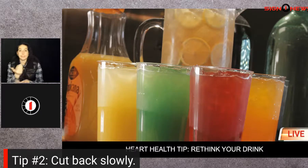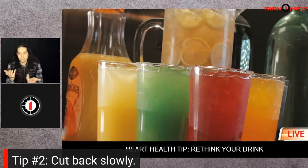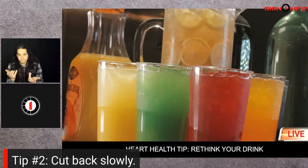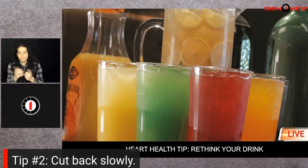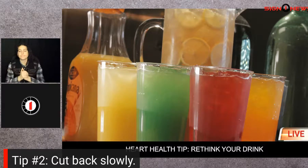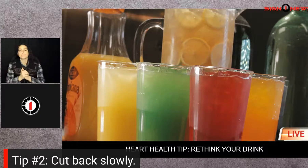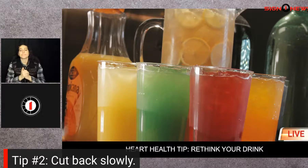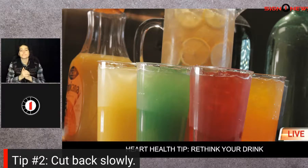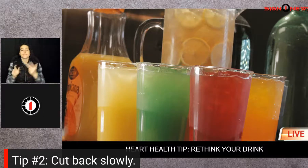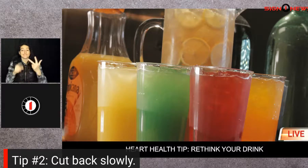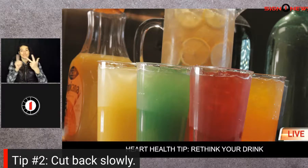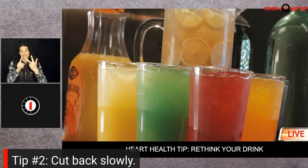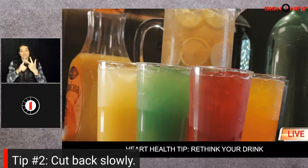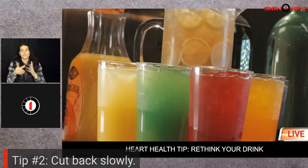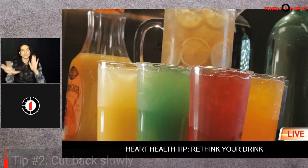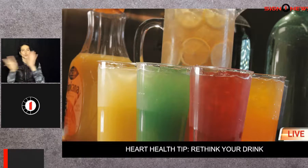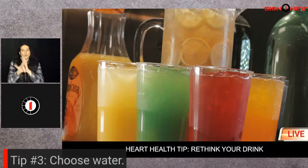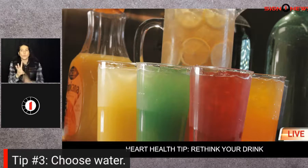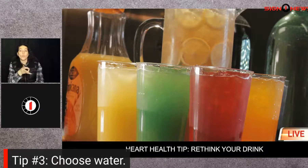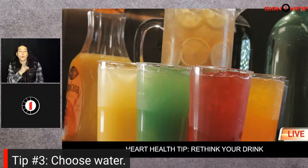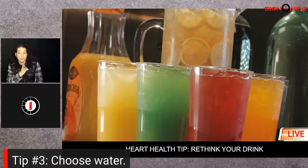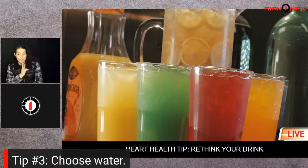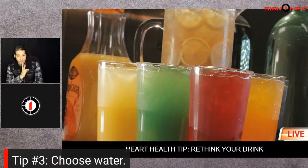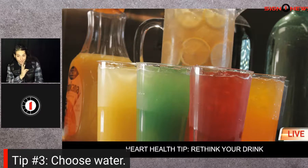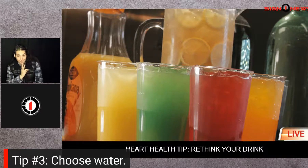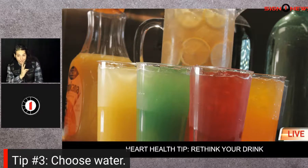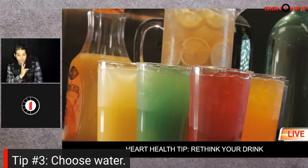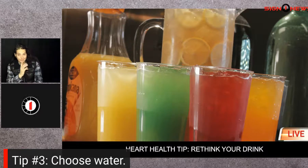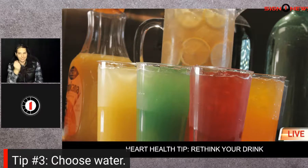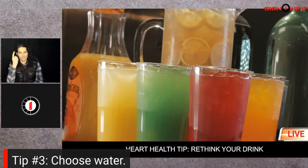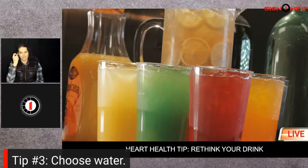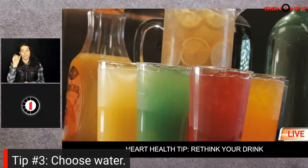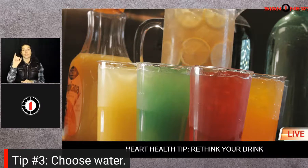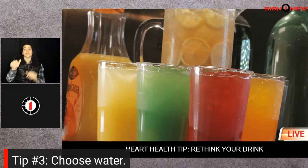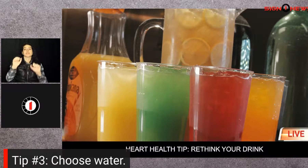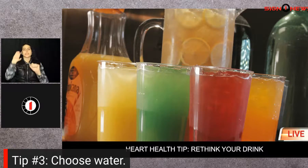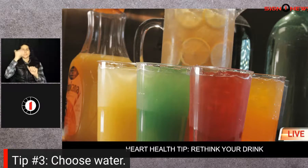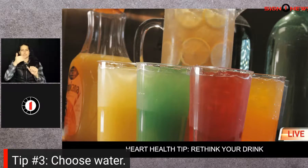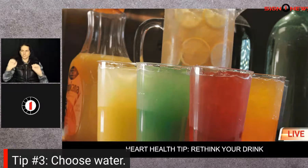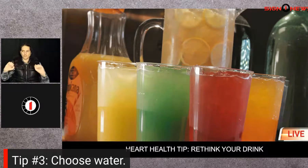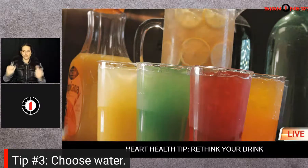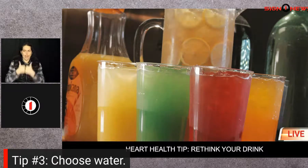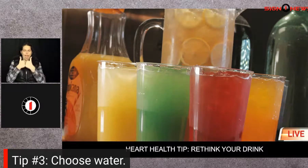to gradually reduce the sweetness. Number 3, choose water.